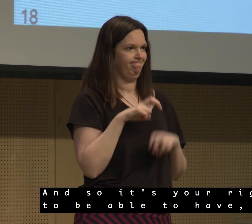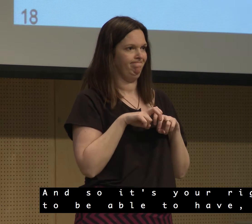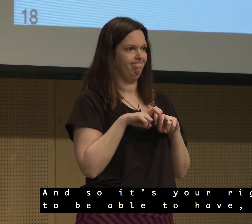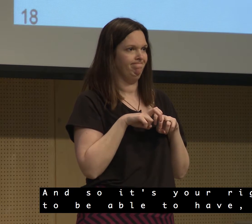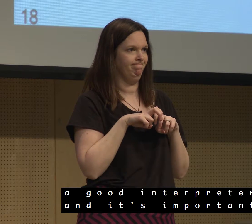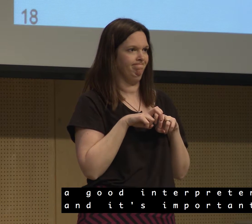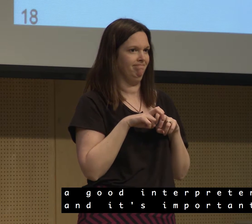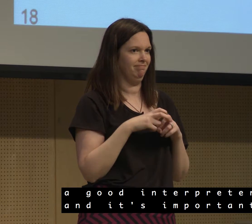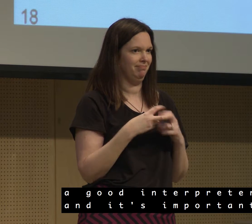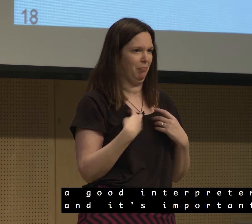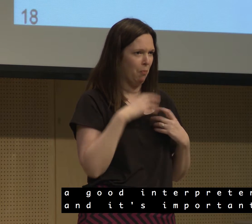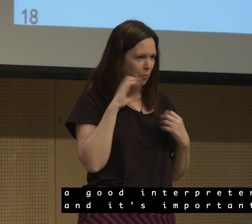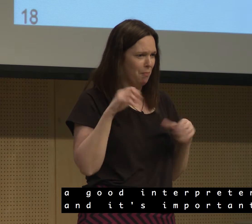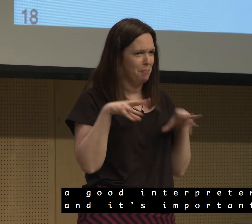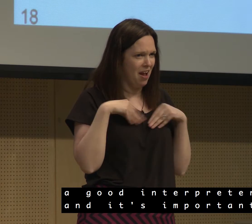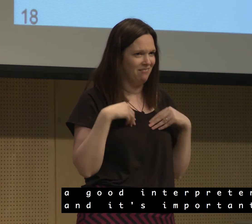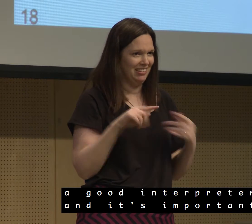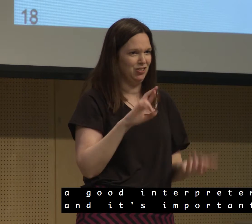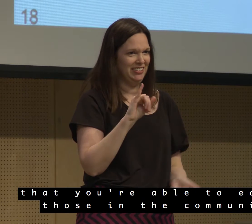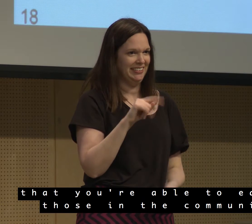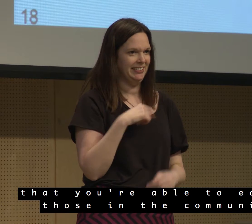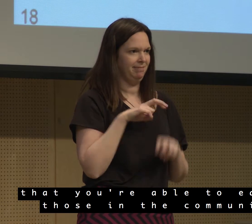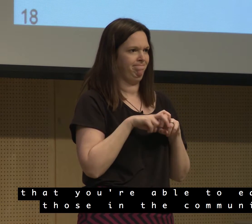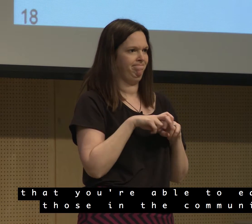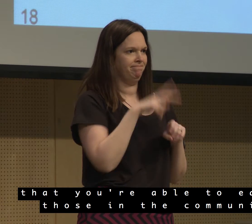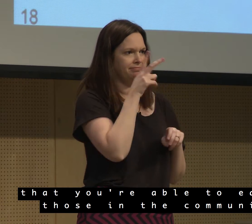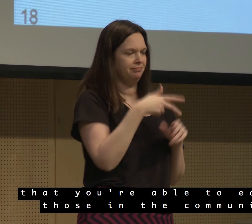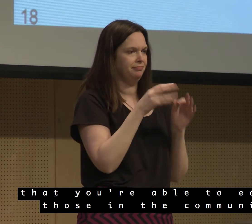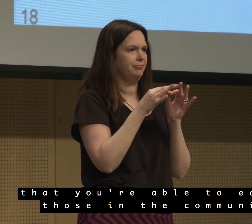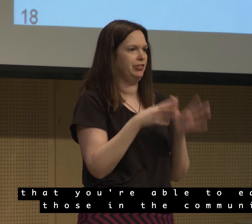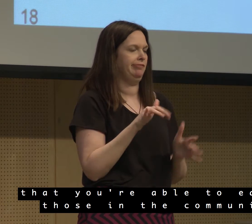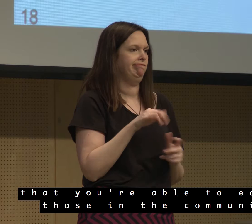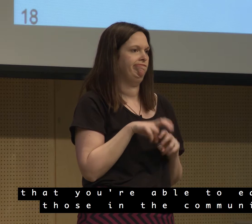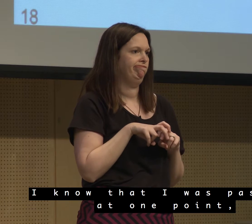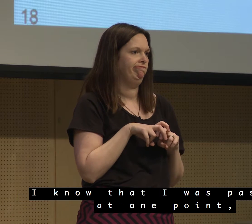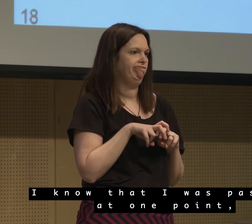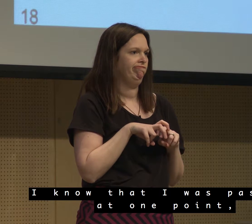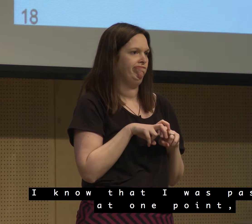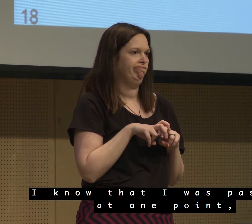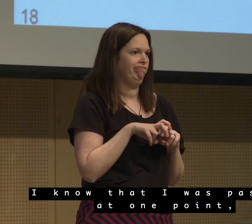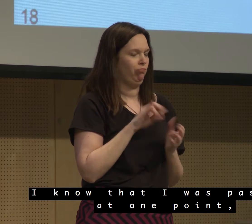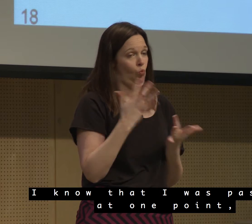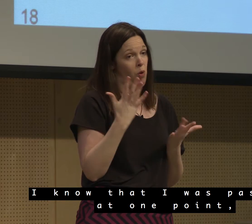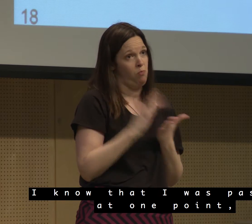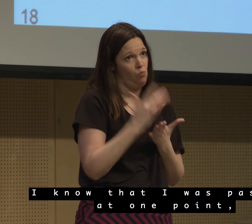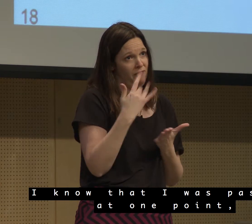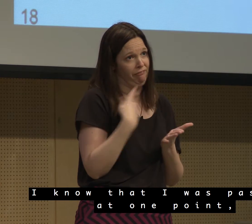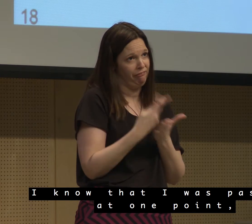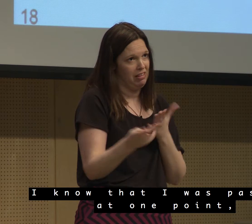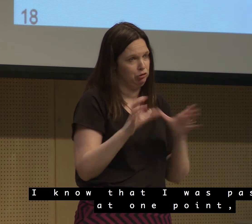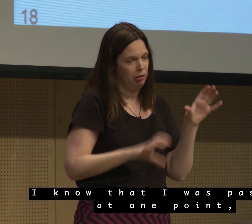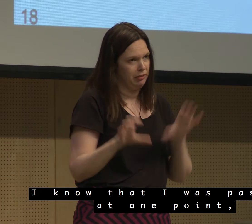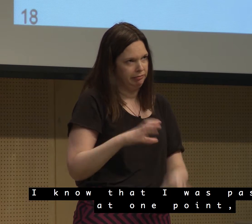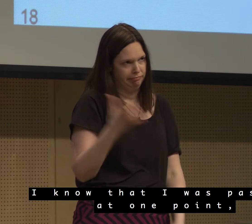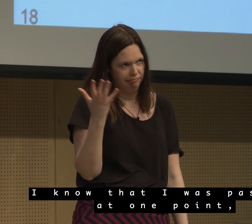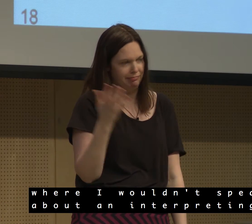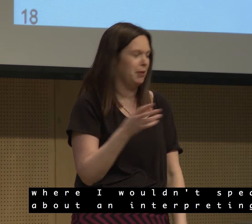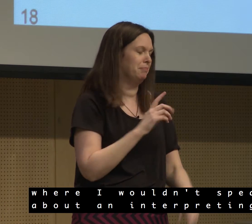have a good interpreter, and it's important that you're able to educate those in the community. I know that I was passive at one point where